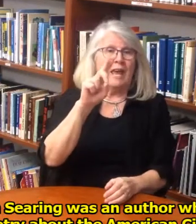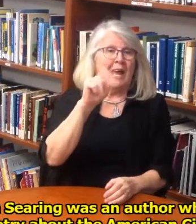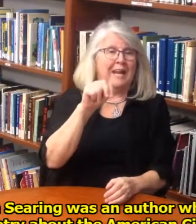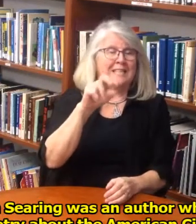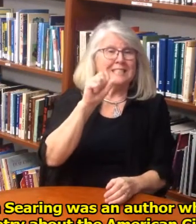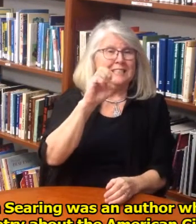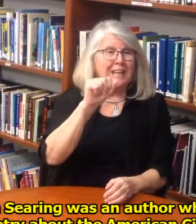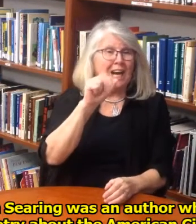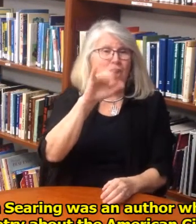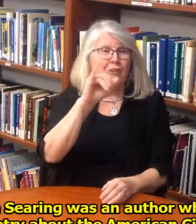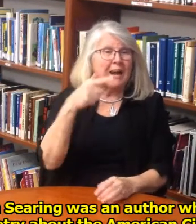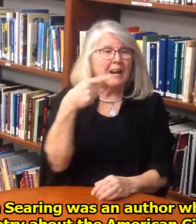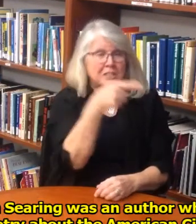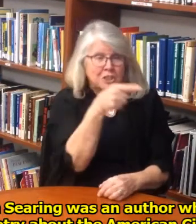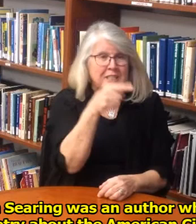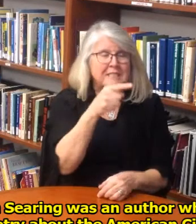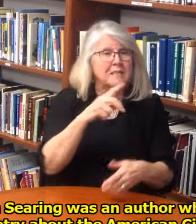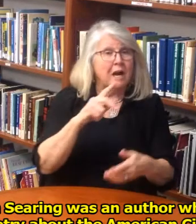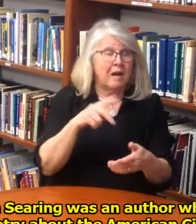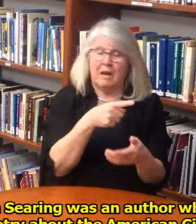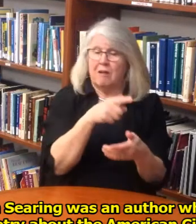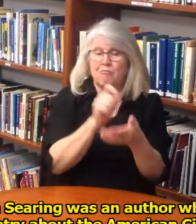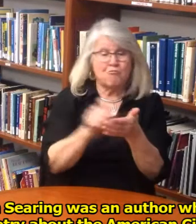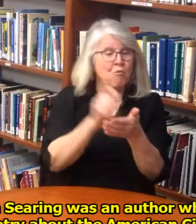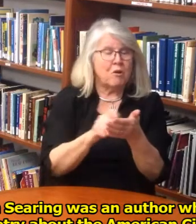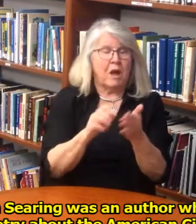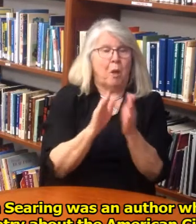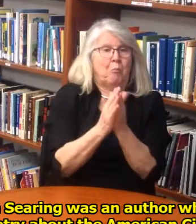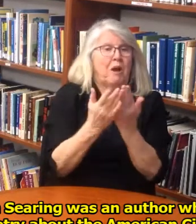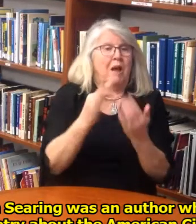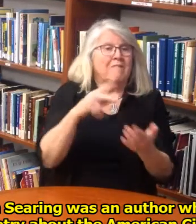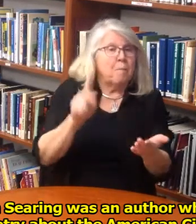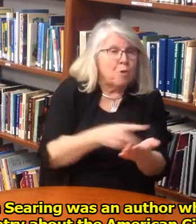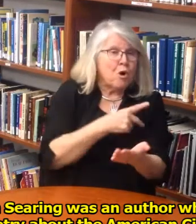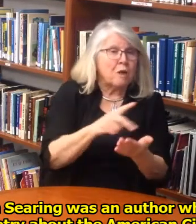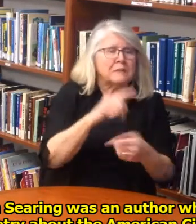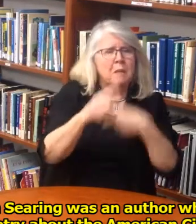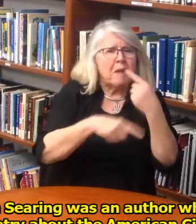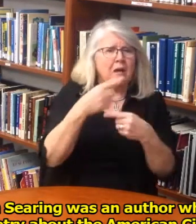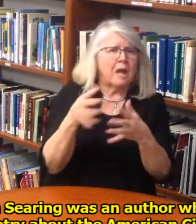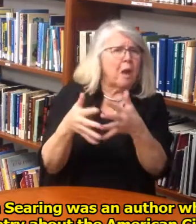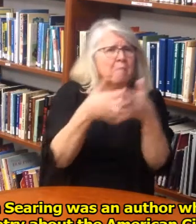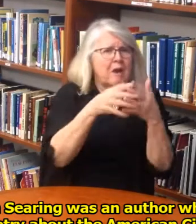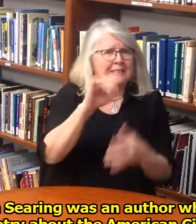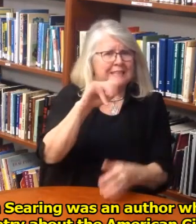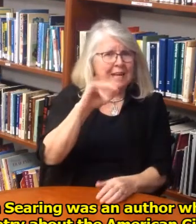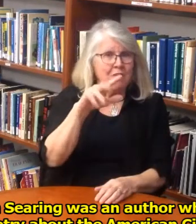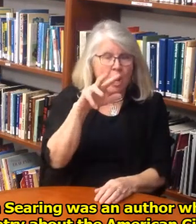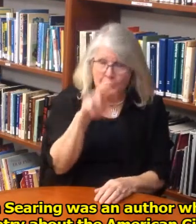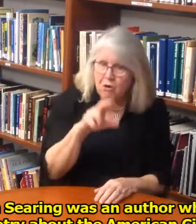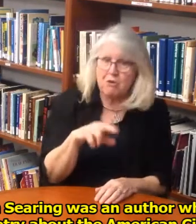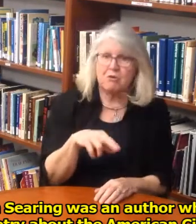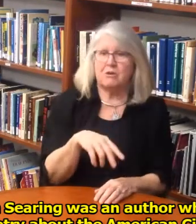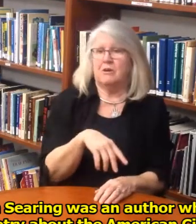Laura Redden Searing was an author who wrote a book of poetry about the American Civil